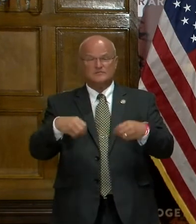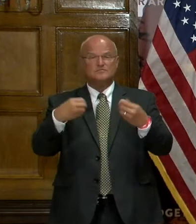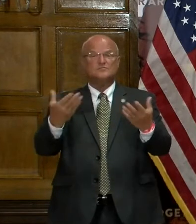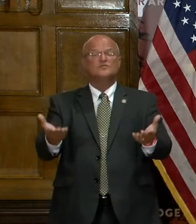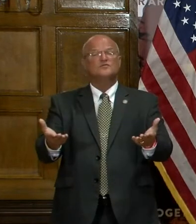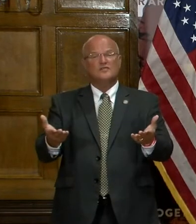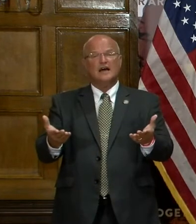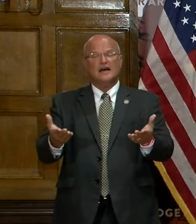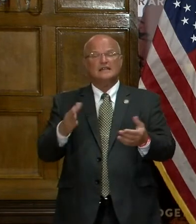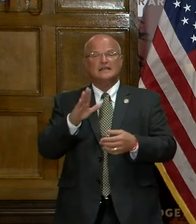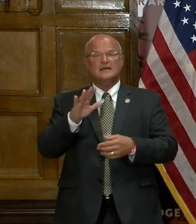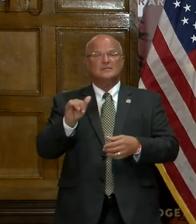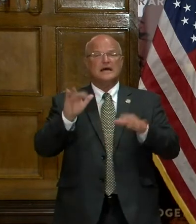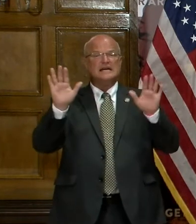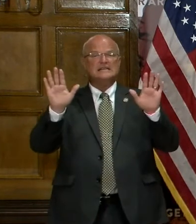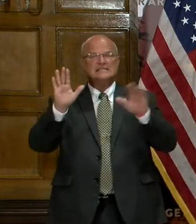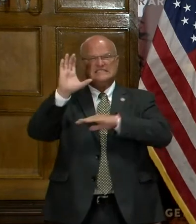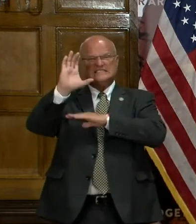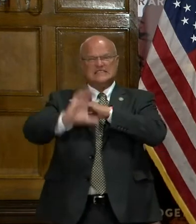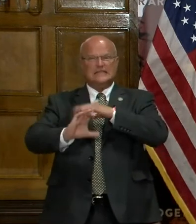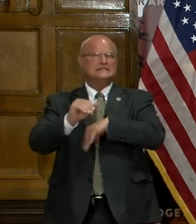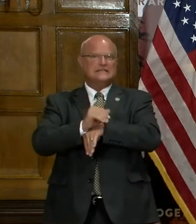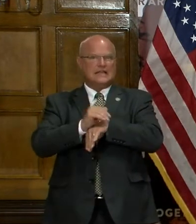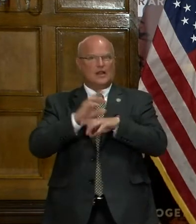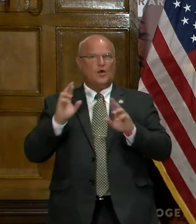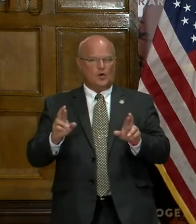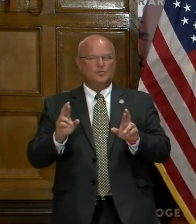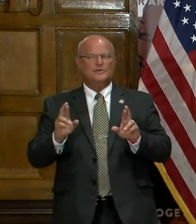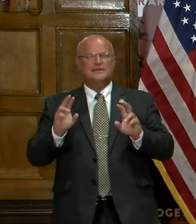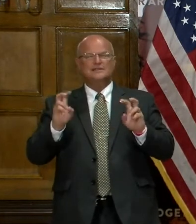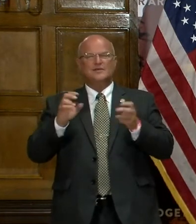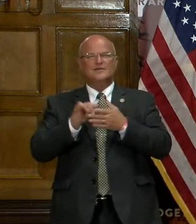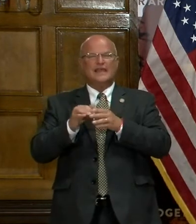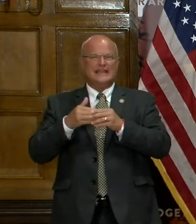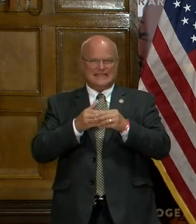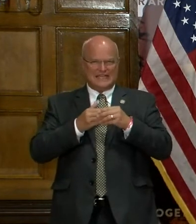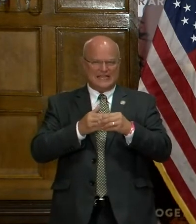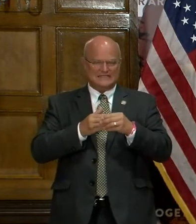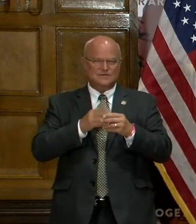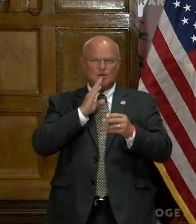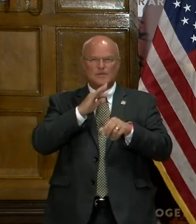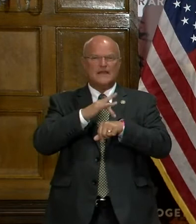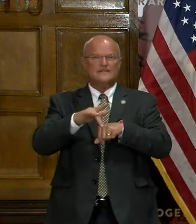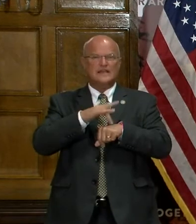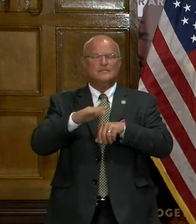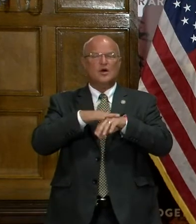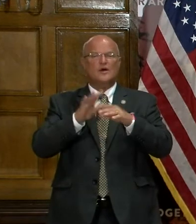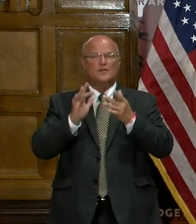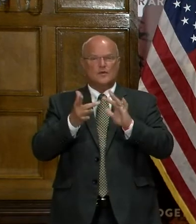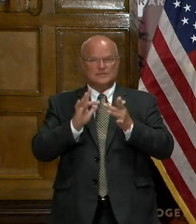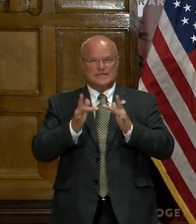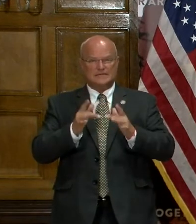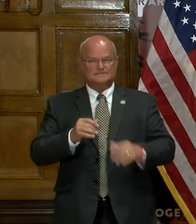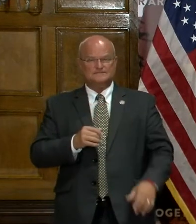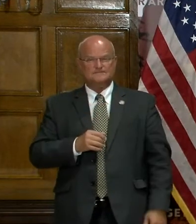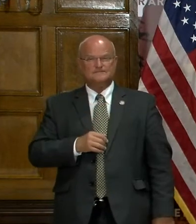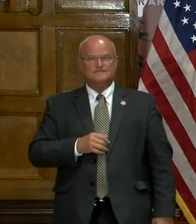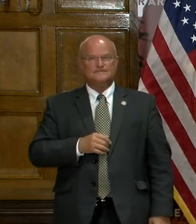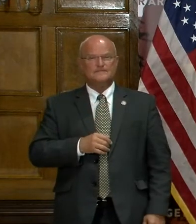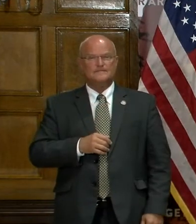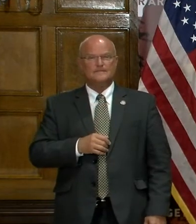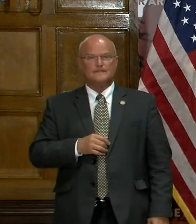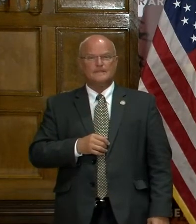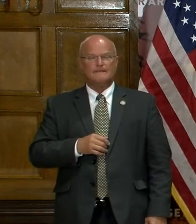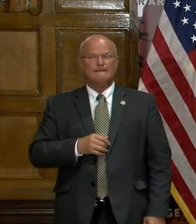provided by sundown tonight, I hope, in terms of that guidance that will be available on the website.